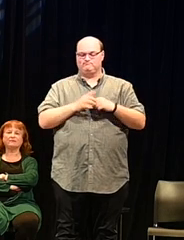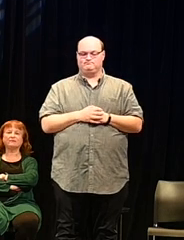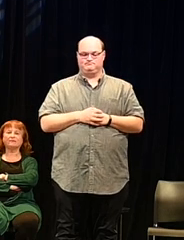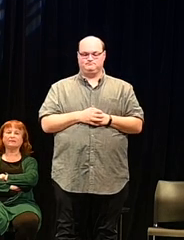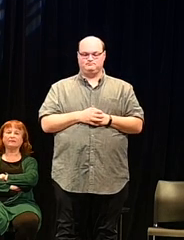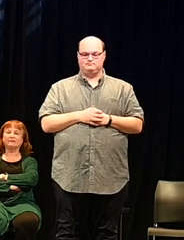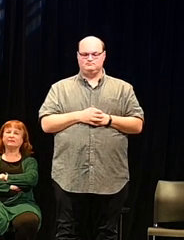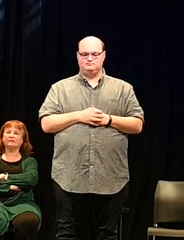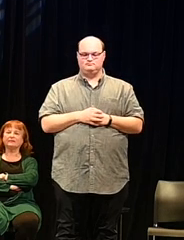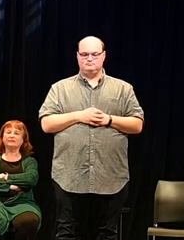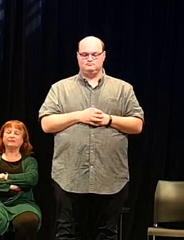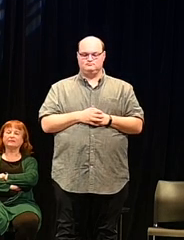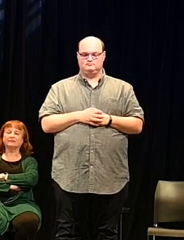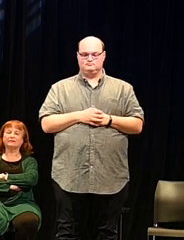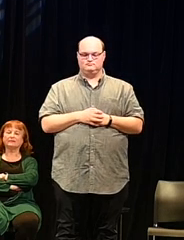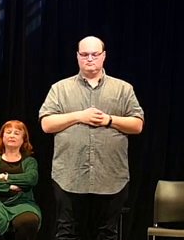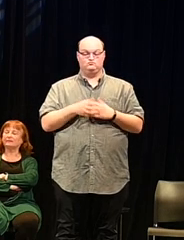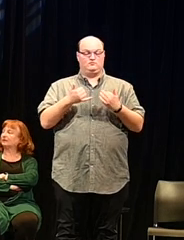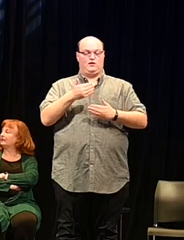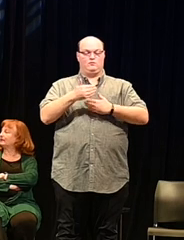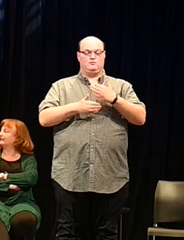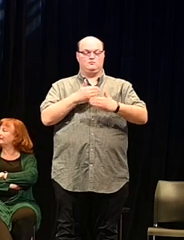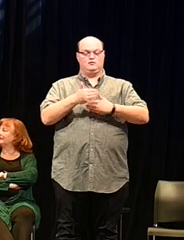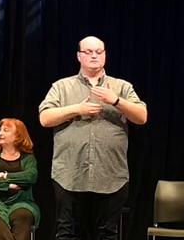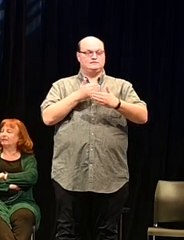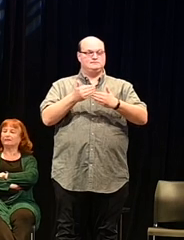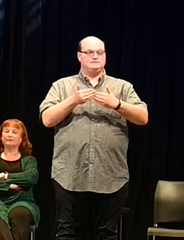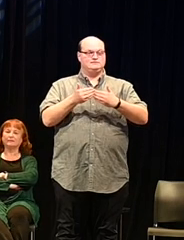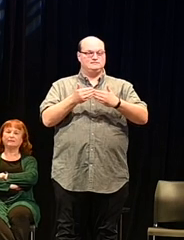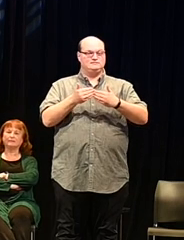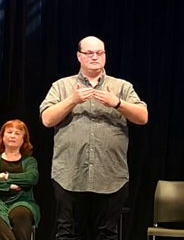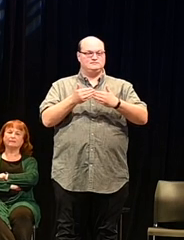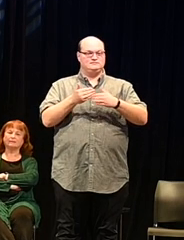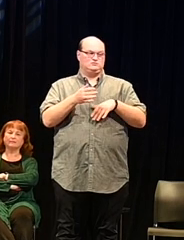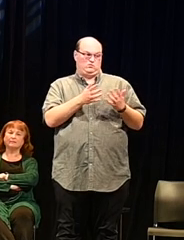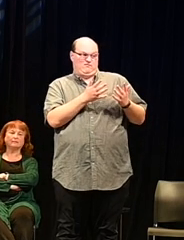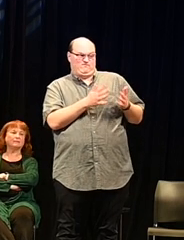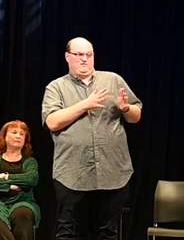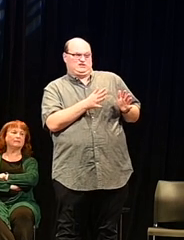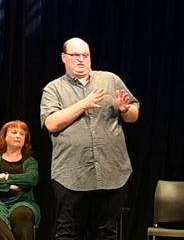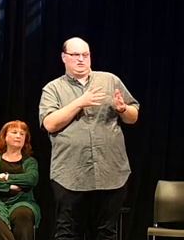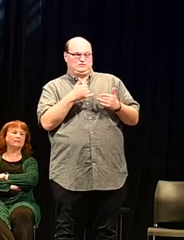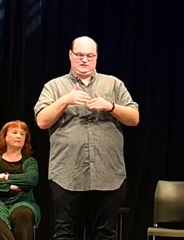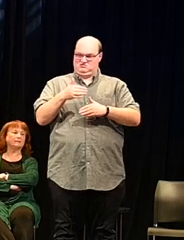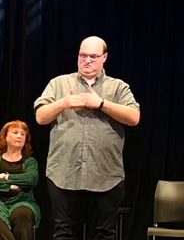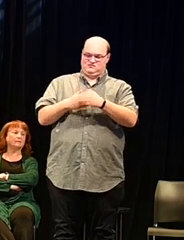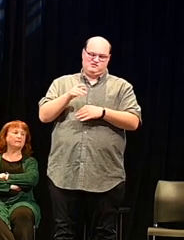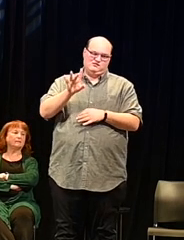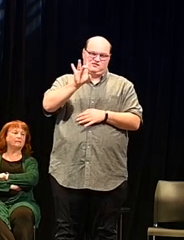We completed or are in process with completed or remained in process with